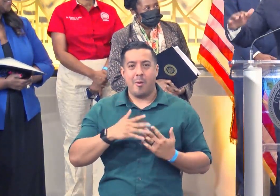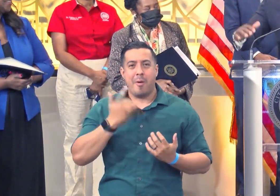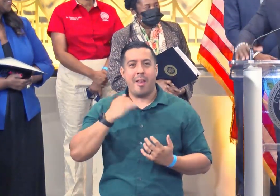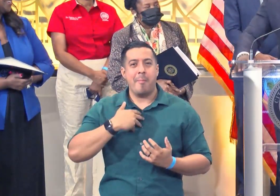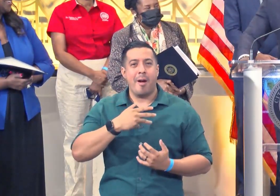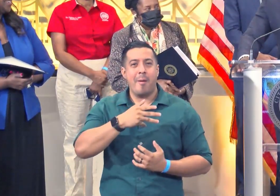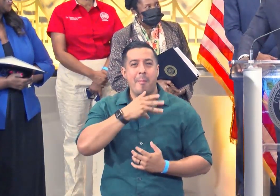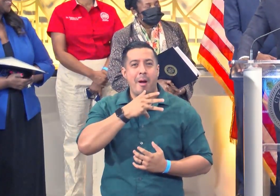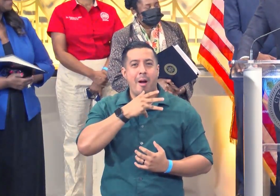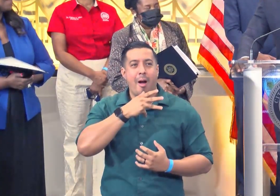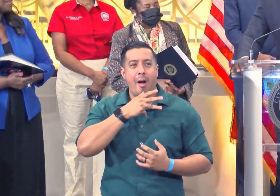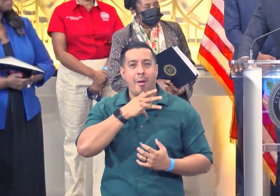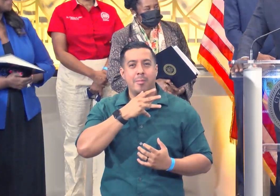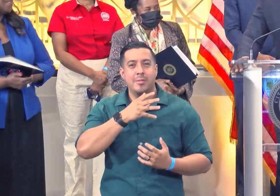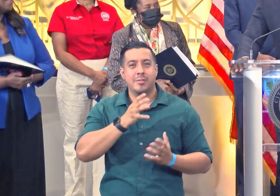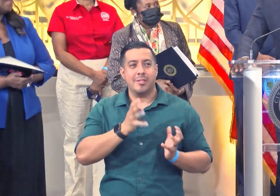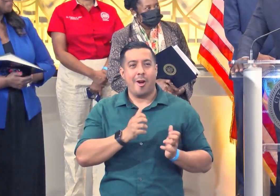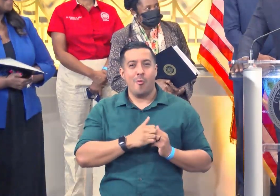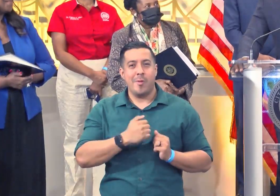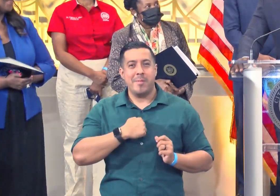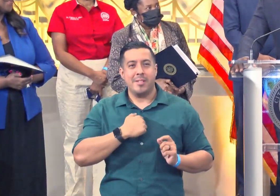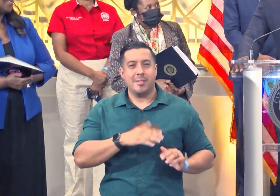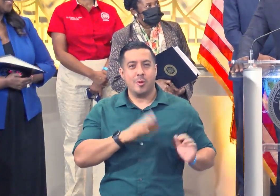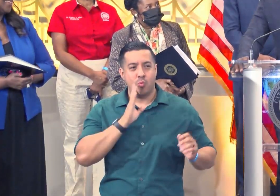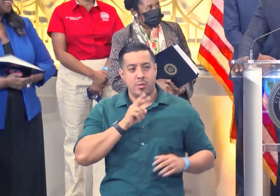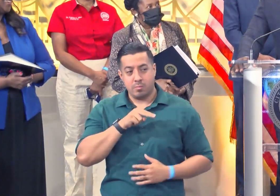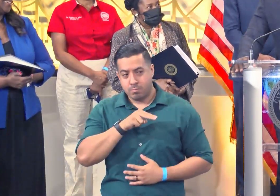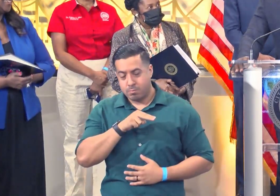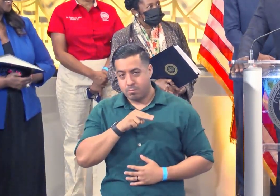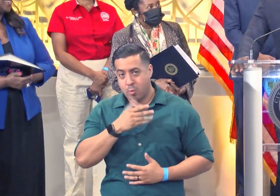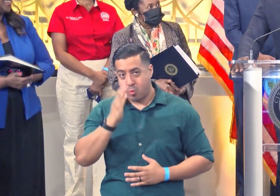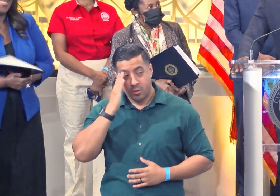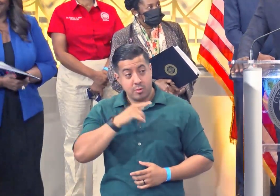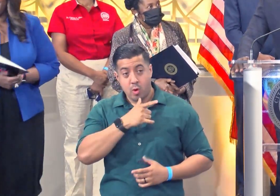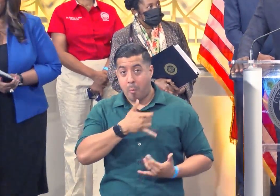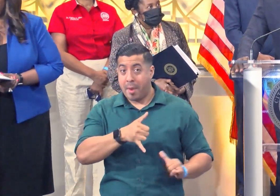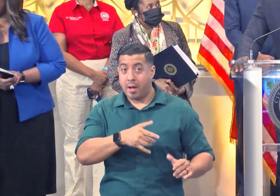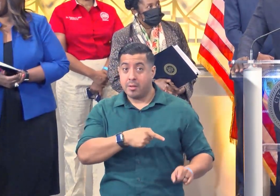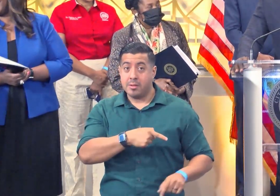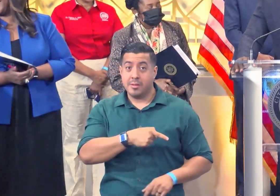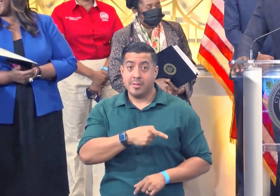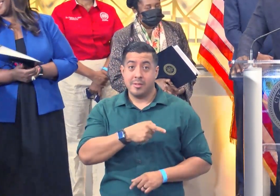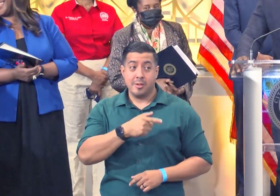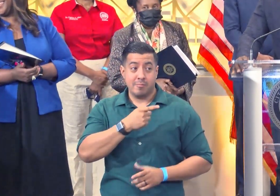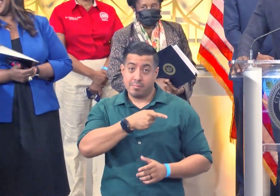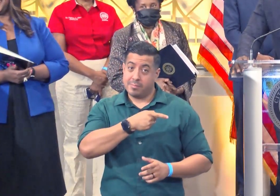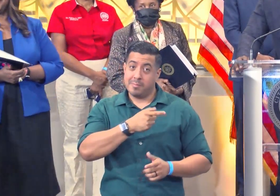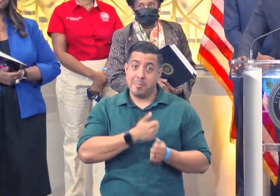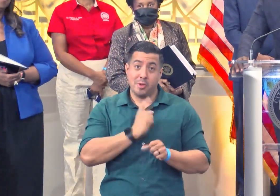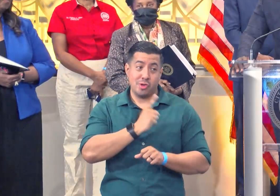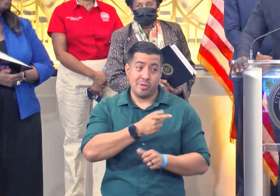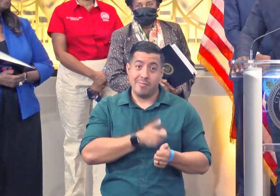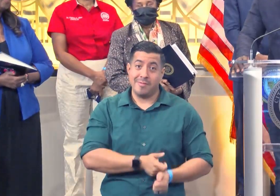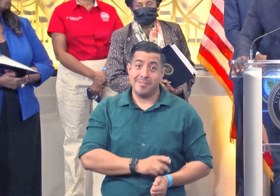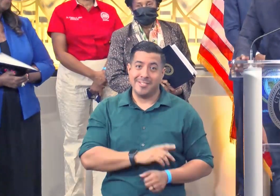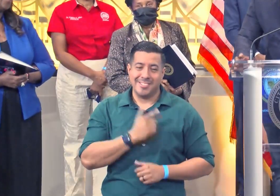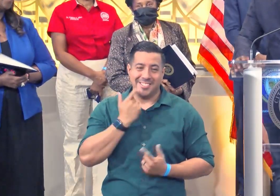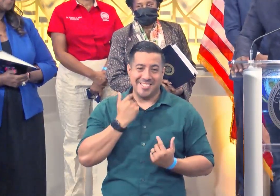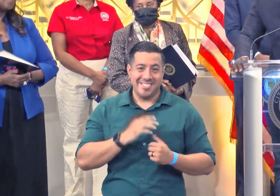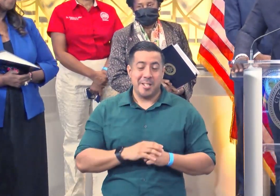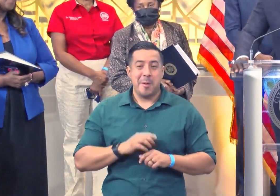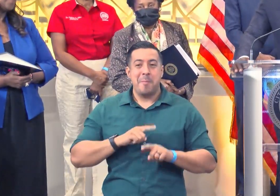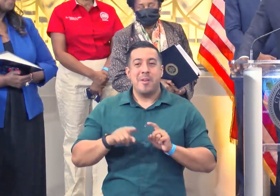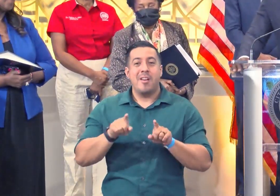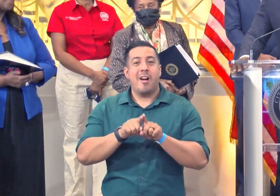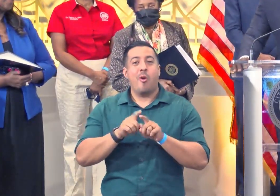like my mom is talking to me, like my grandma. She look at you and you know, just don't play. Just do what you're supposed to do. But I also want to